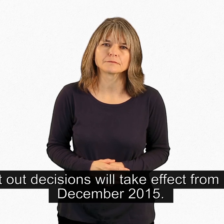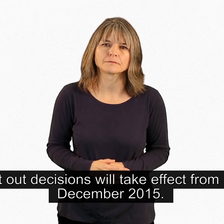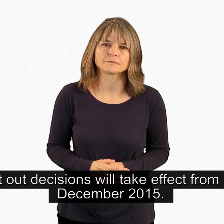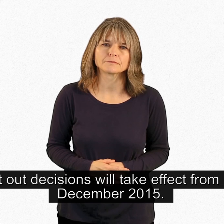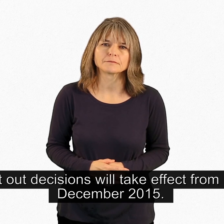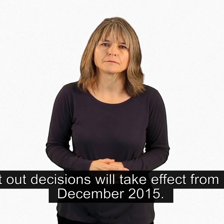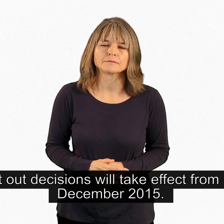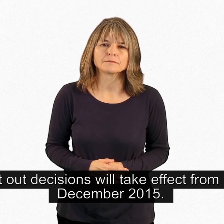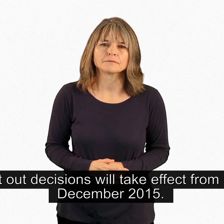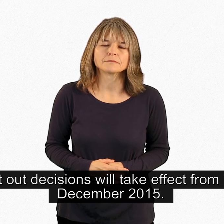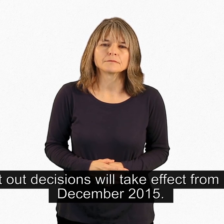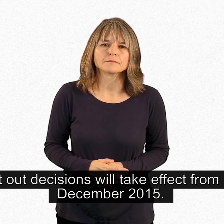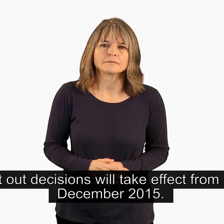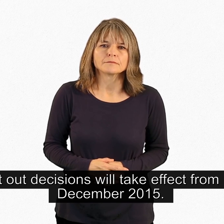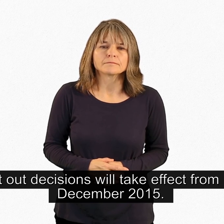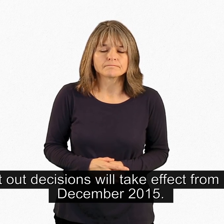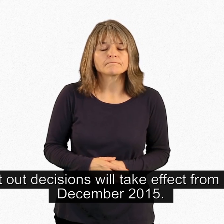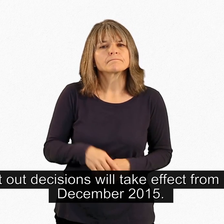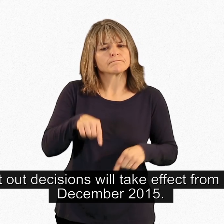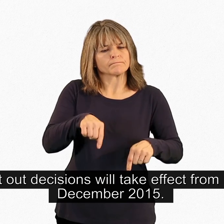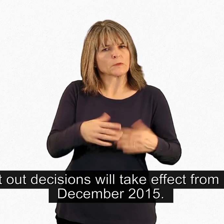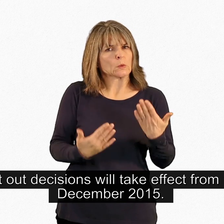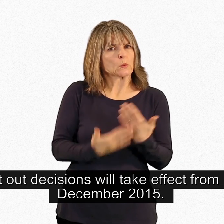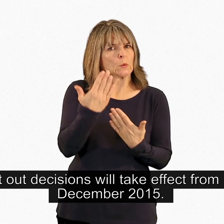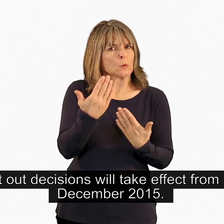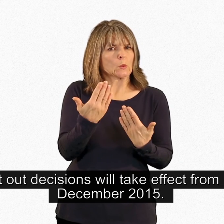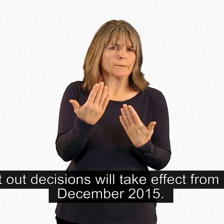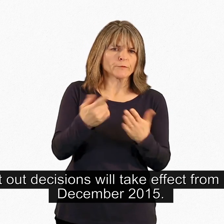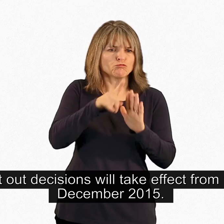Opt-out decisions will take effect from 1 December 2015